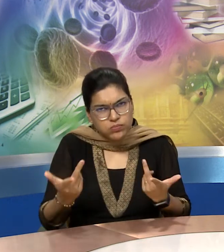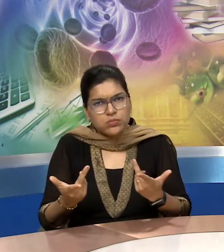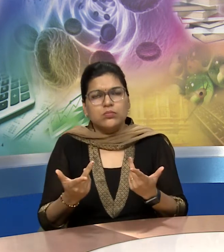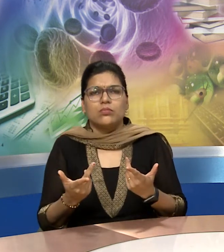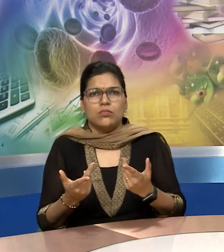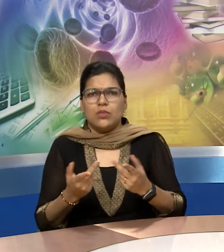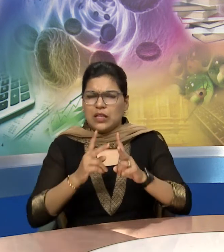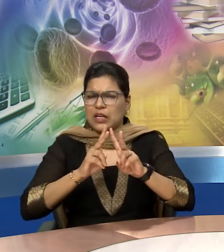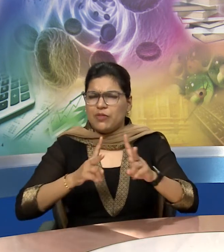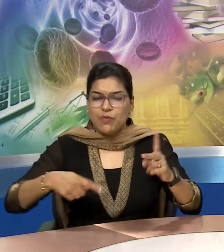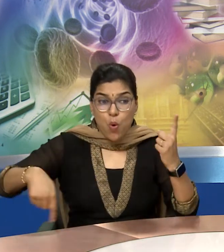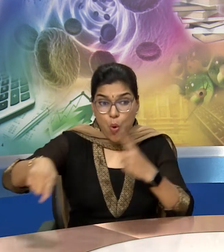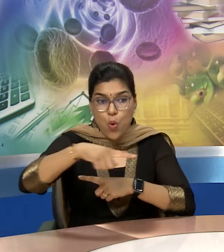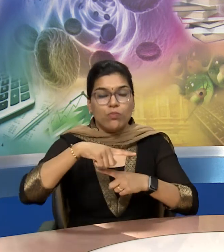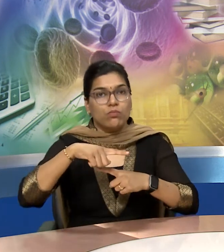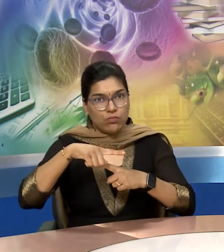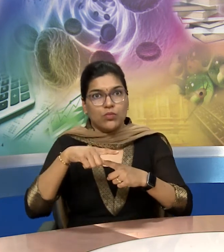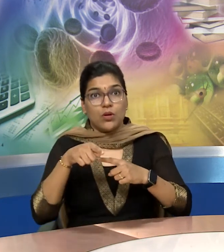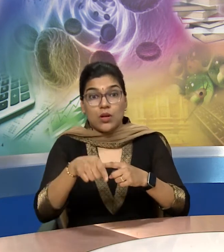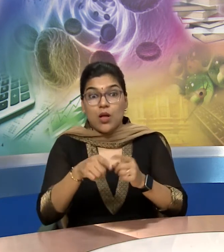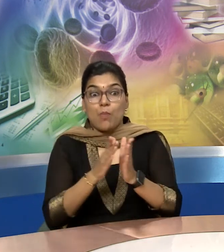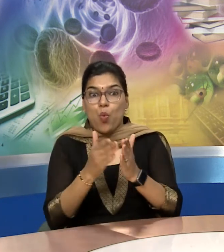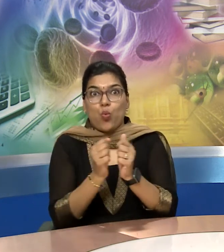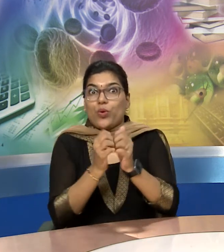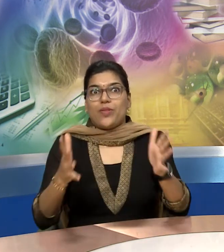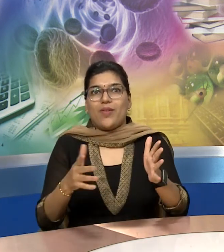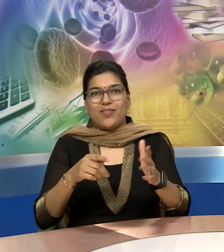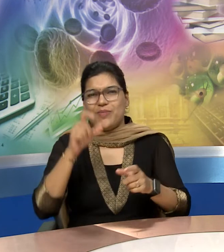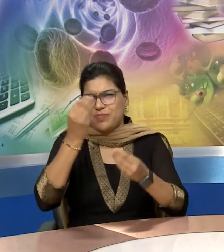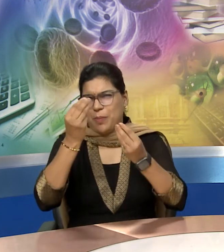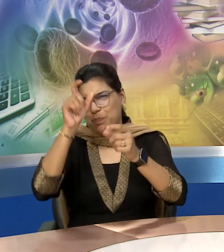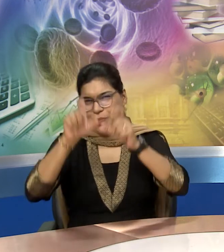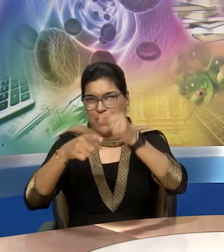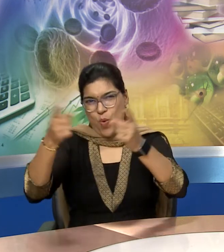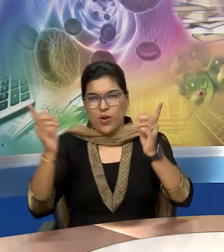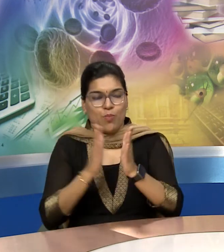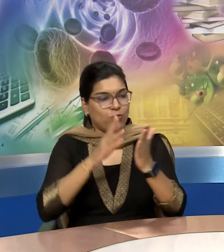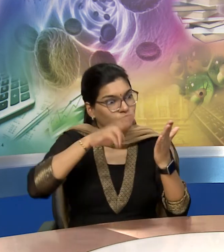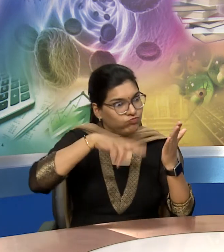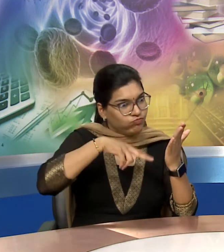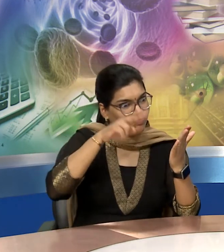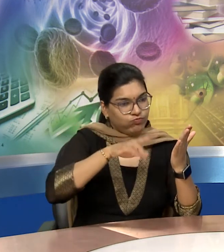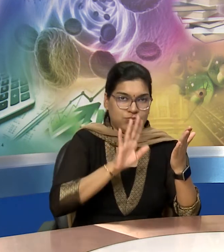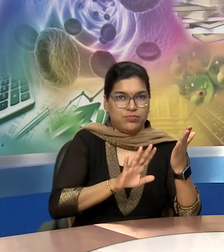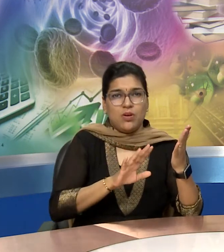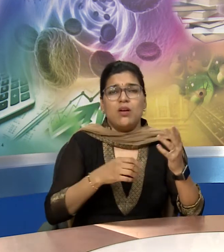like cassettes, tape recorder, recorded tapes. So all those materials are